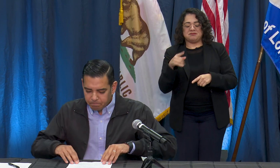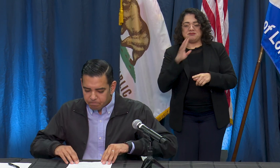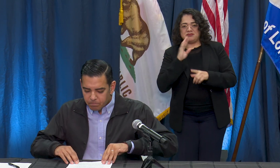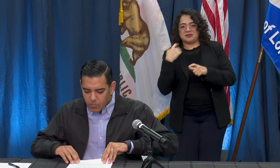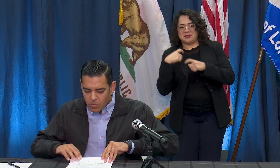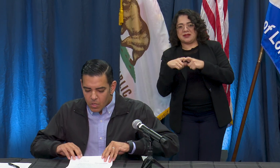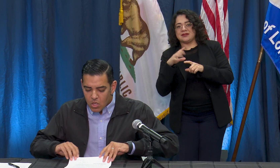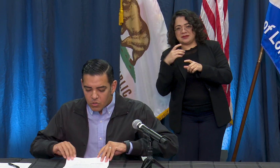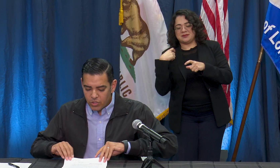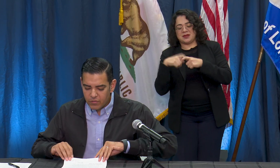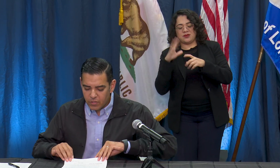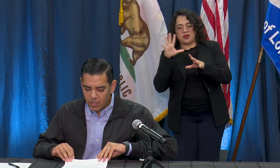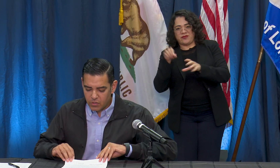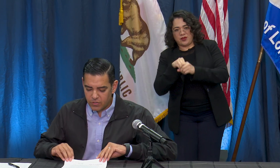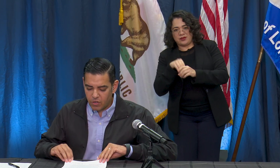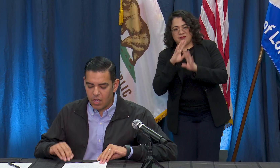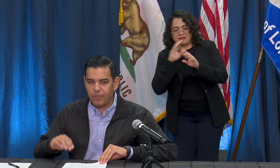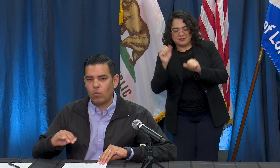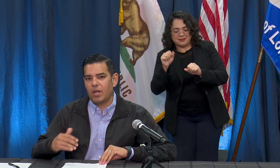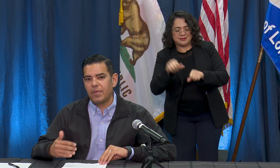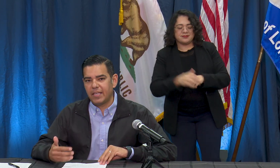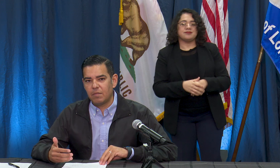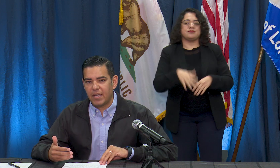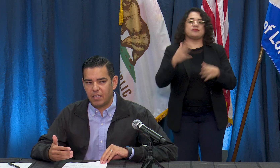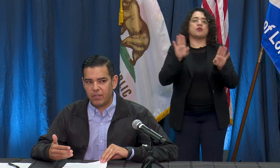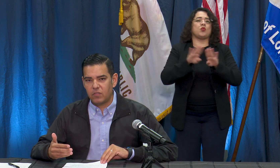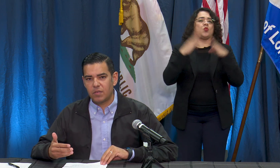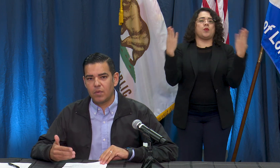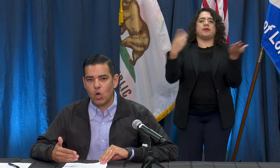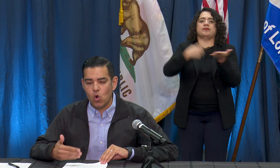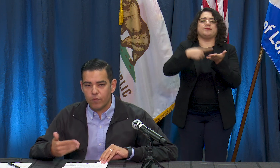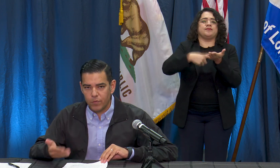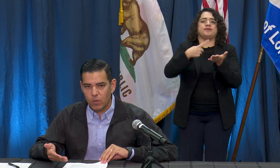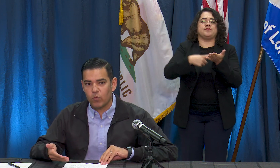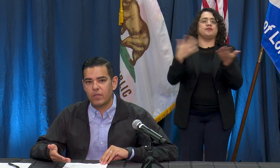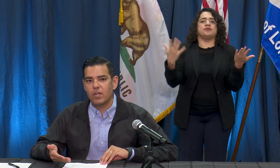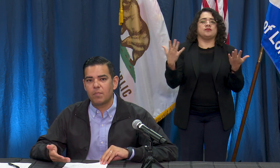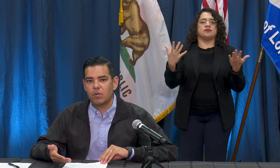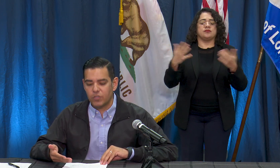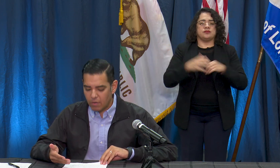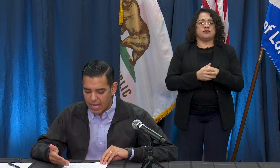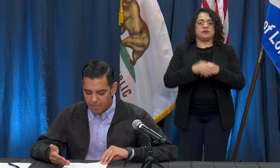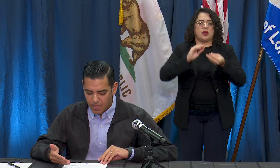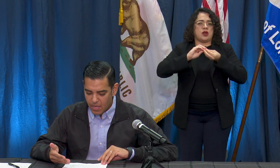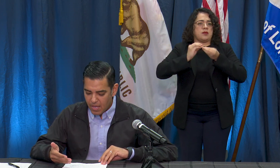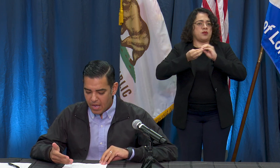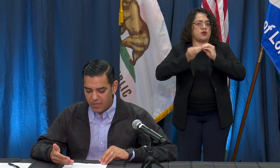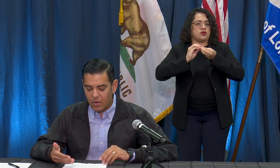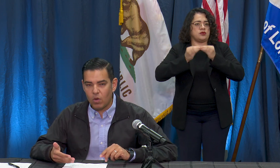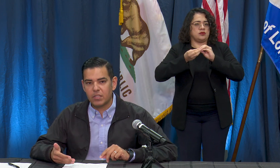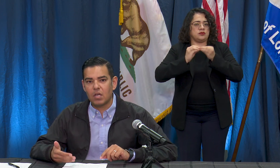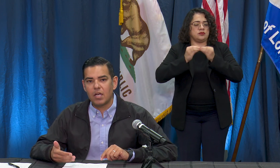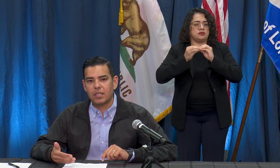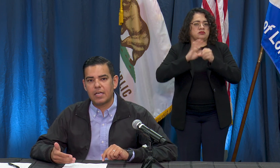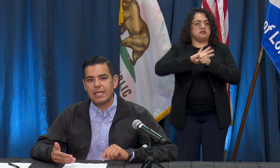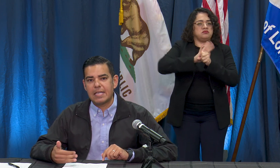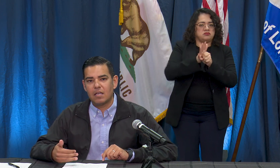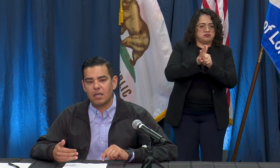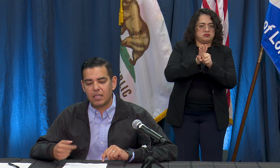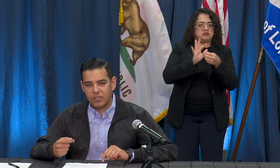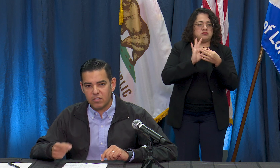again. So just to start off, I want to begin by giving some overview of where the numbers are at. And then I want to